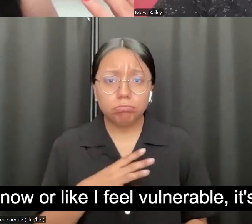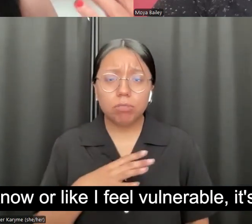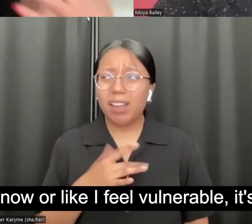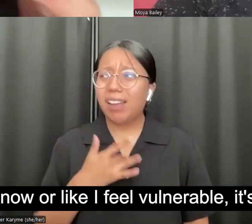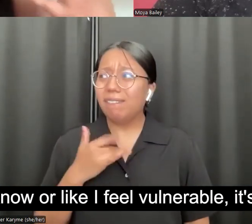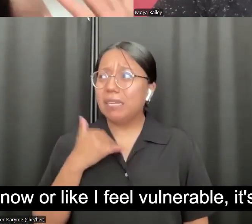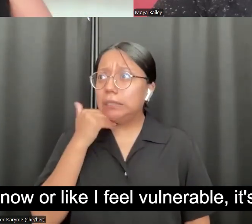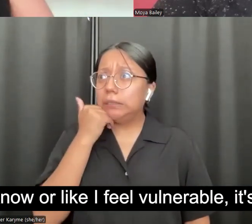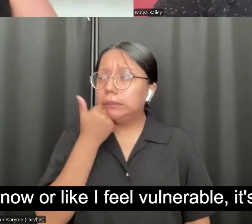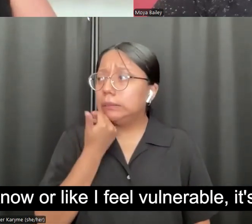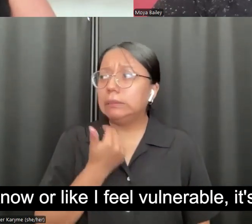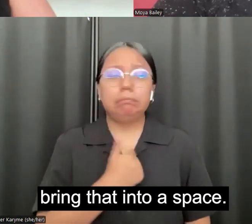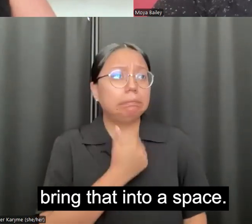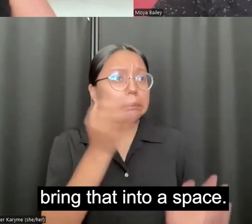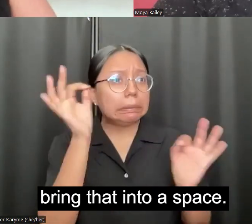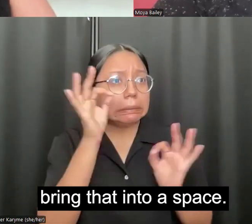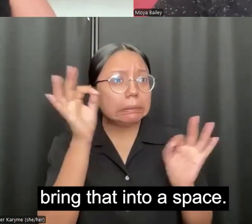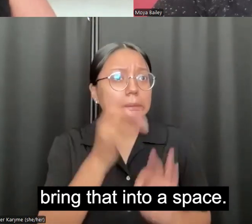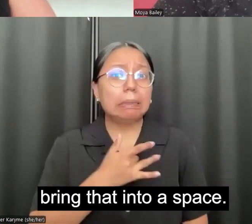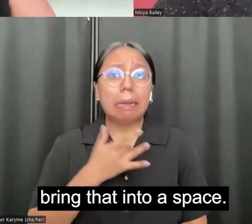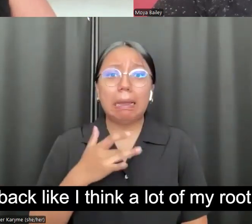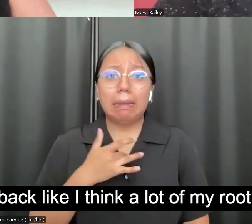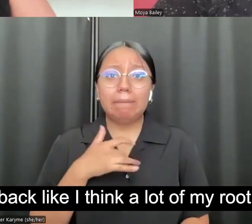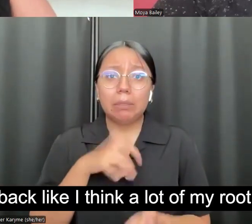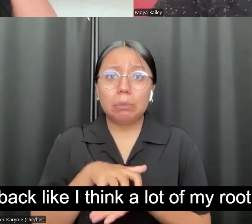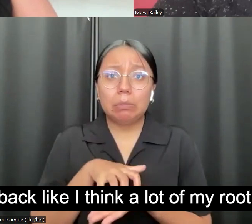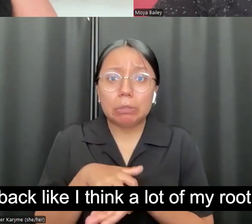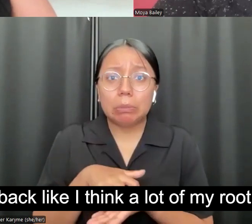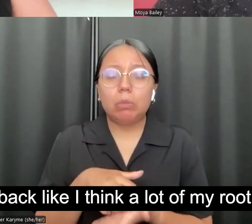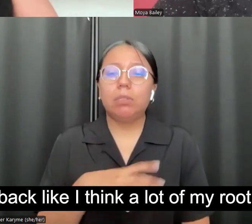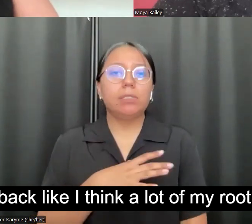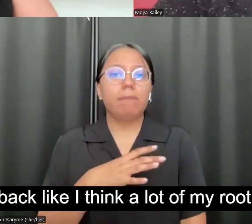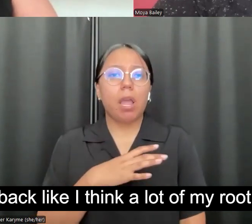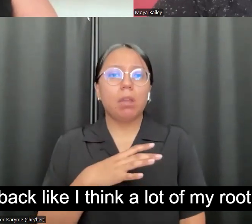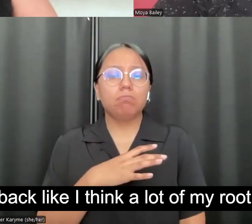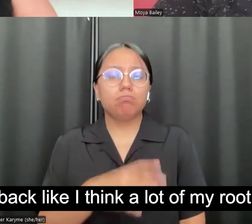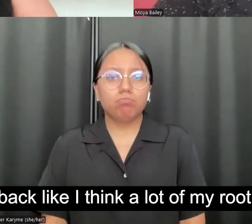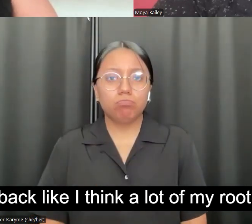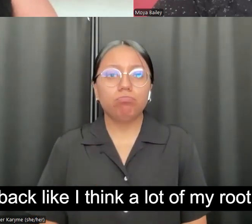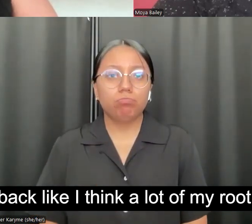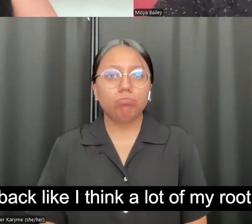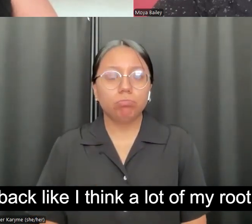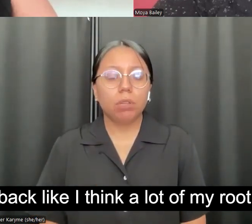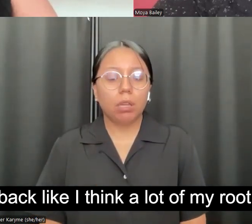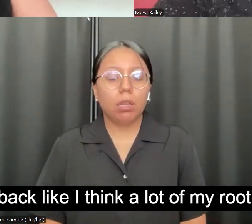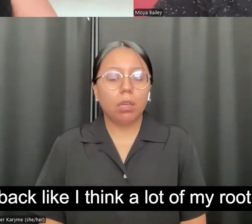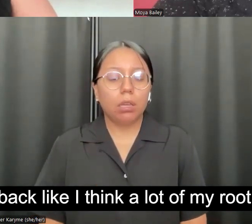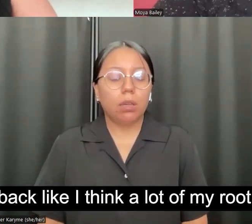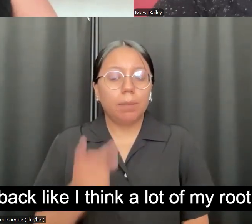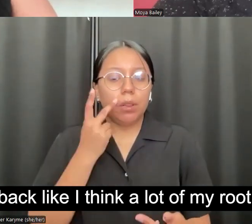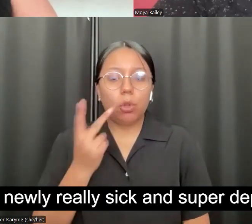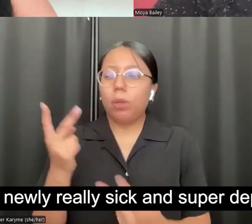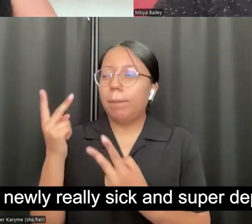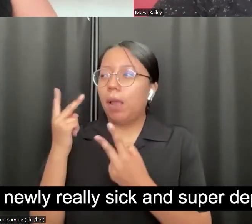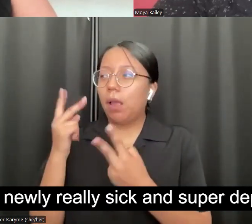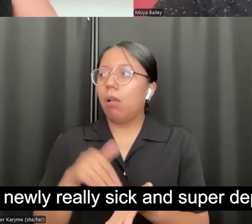know, or like, I feel vulnerable. It's okay to bring that into a space. But going back, like, I think a lot of my root comes from being